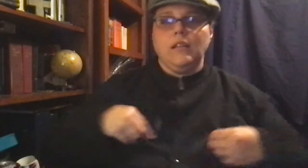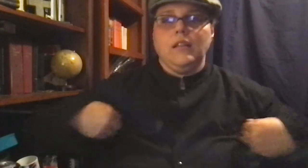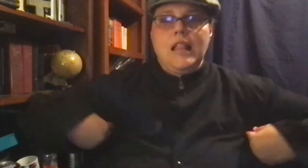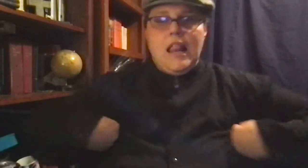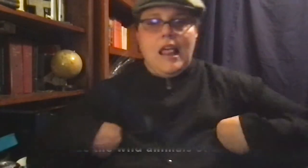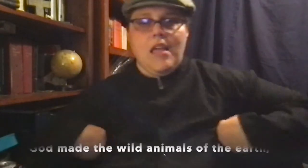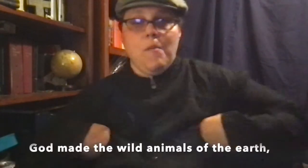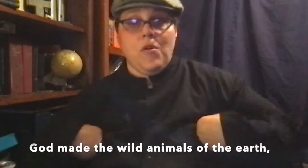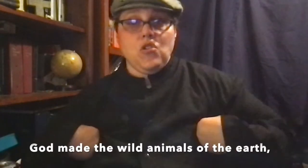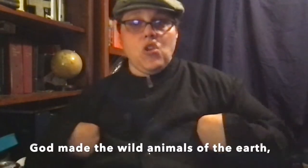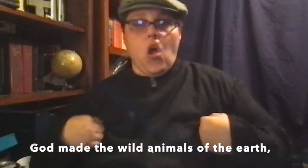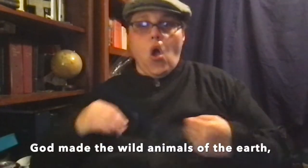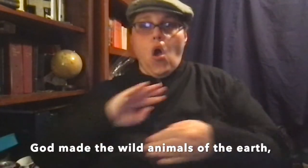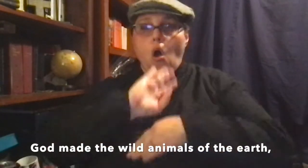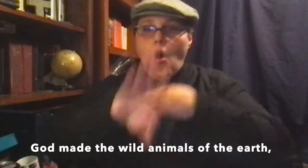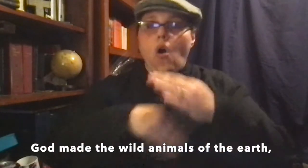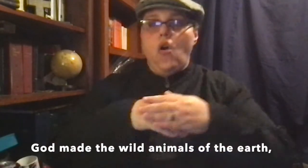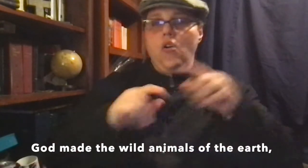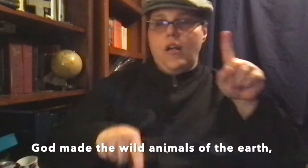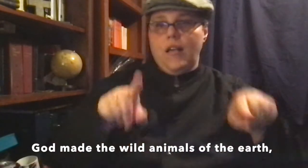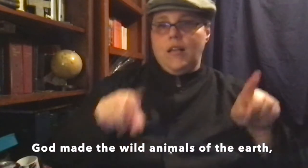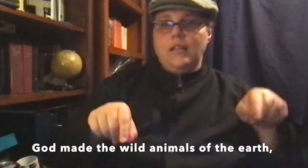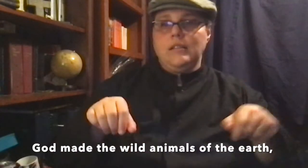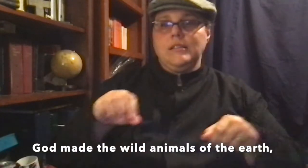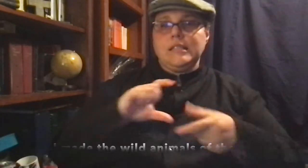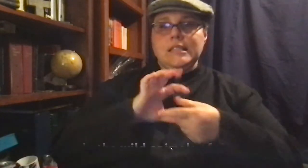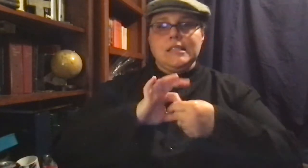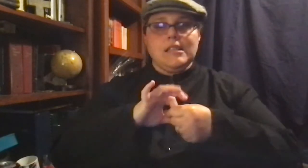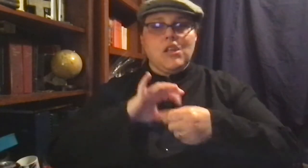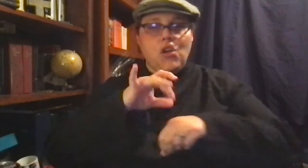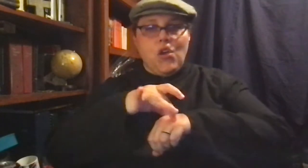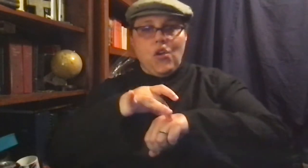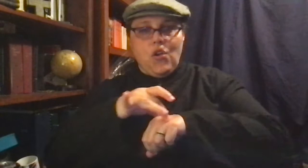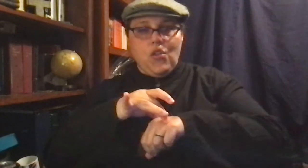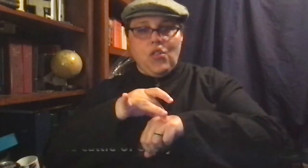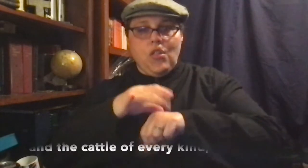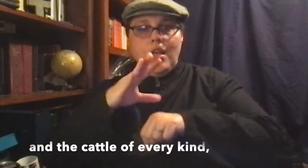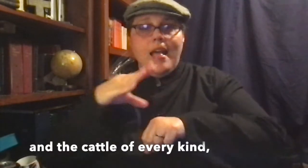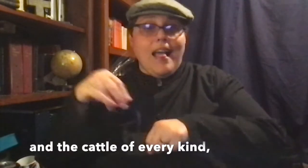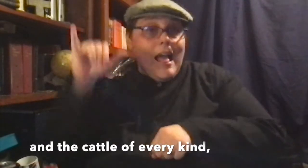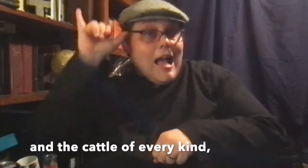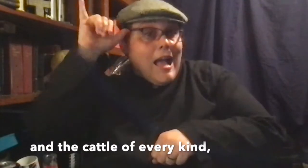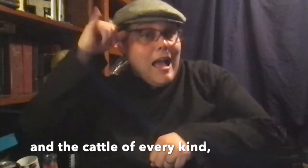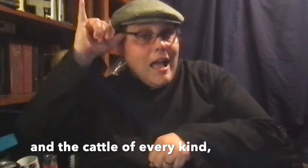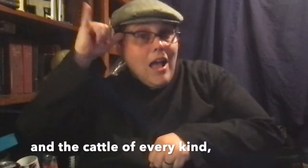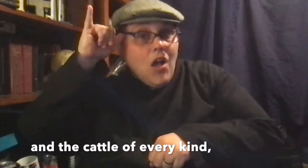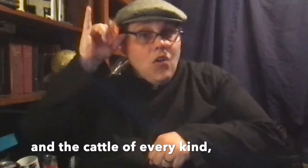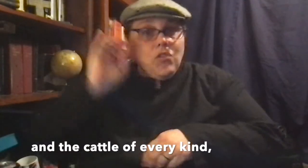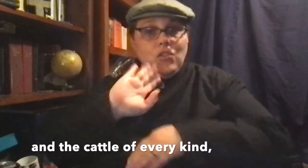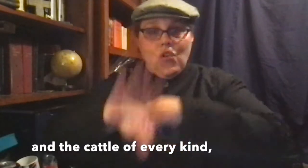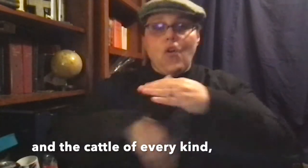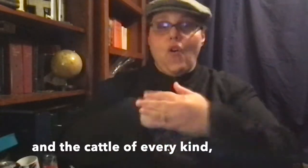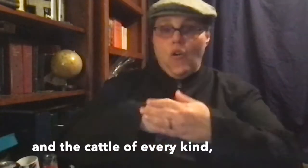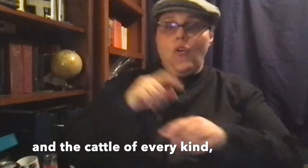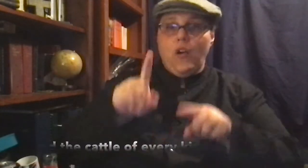God made the wild animals of the earth of every kind, and the cattle of every